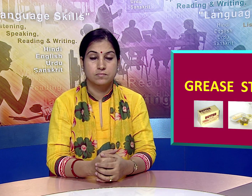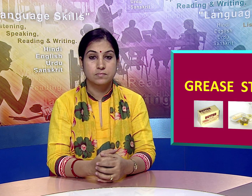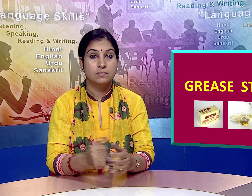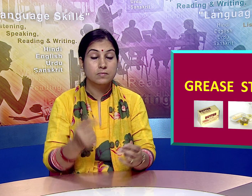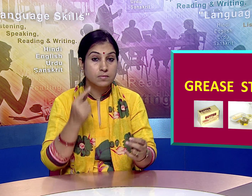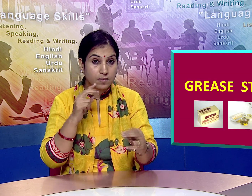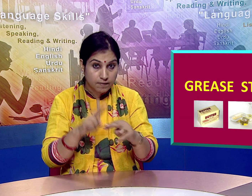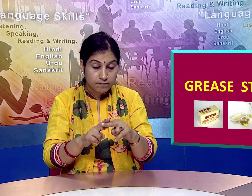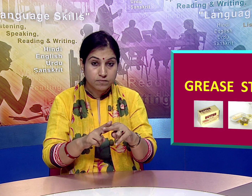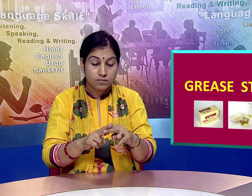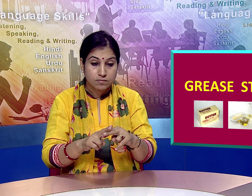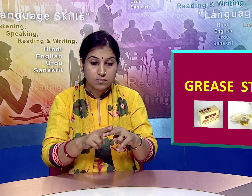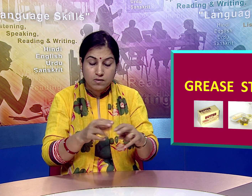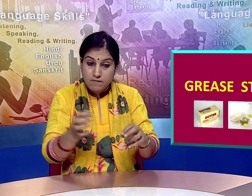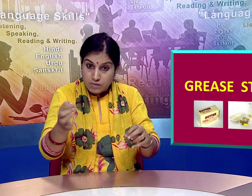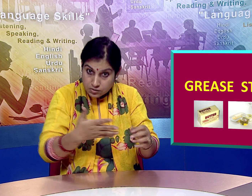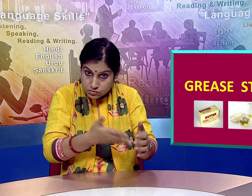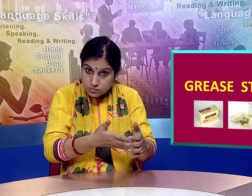if the stain is fresh,